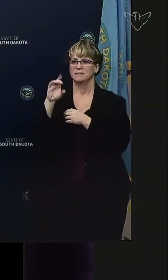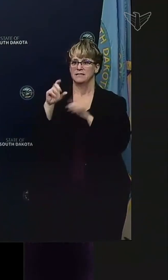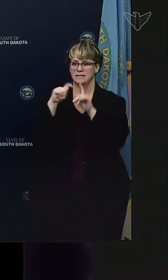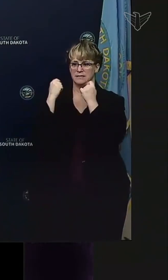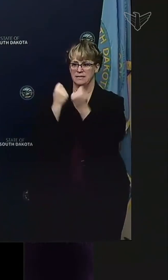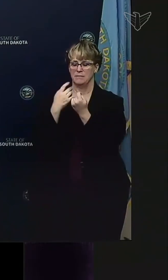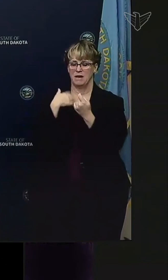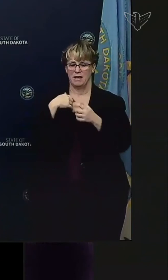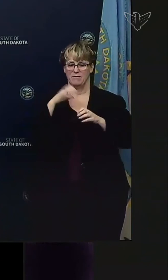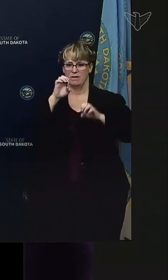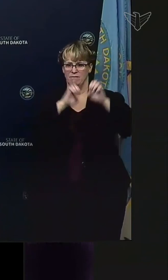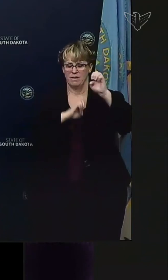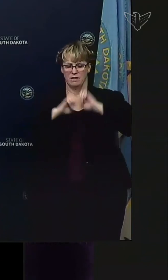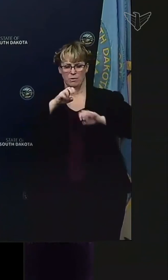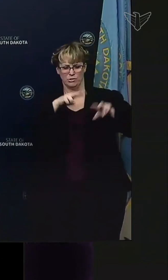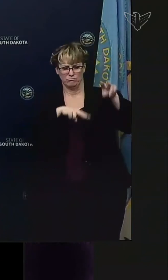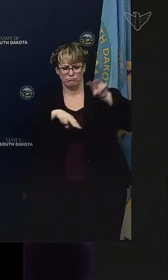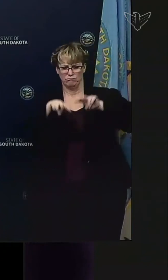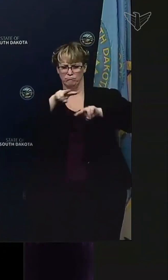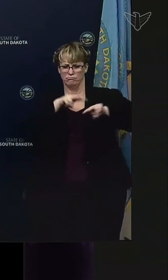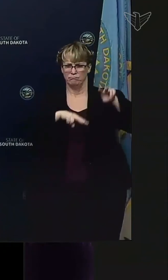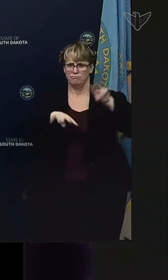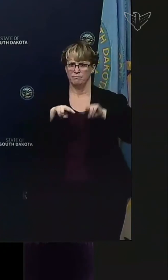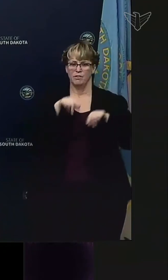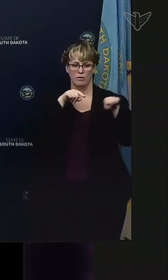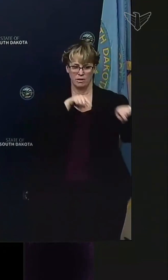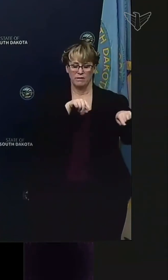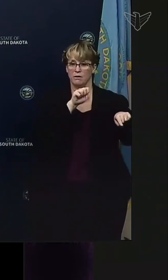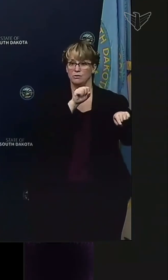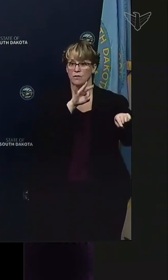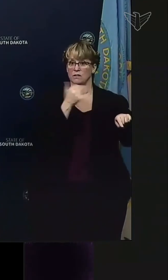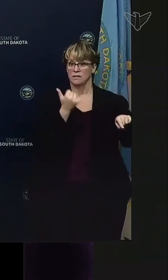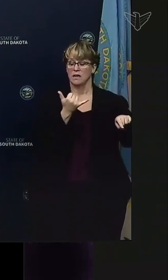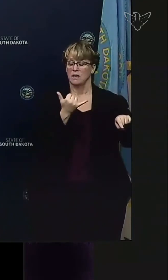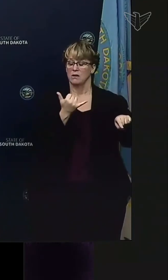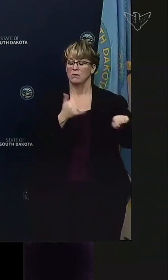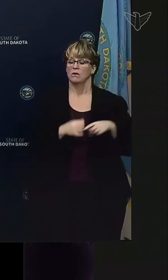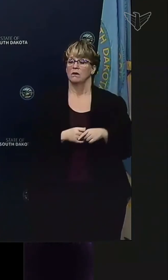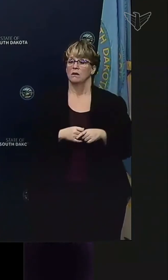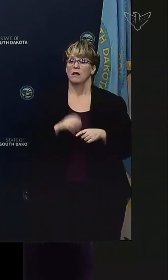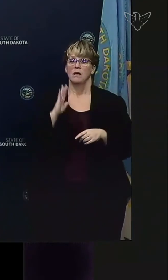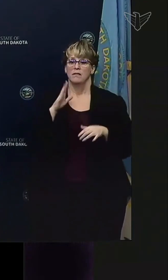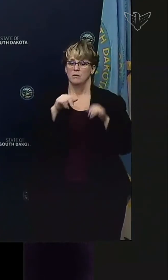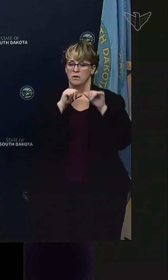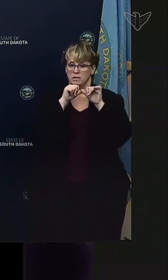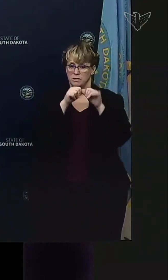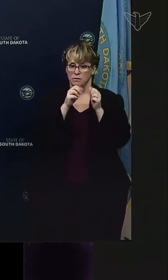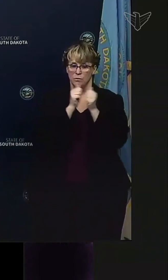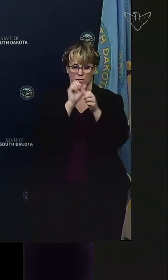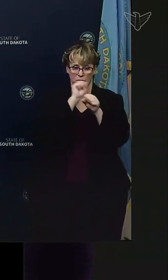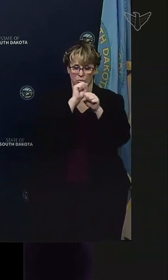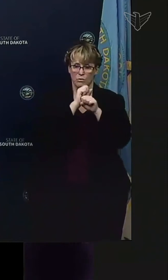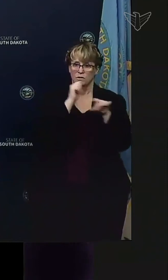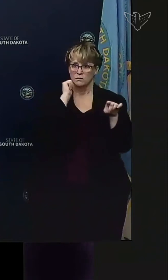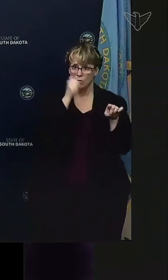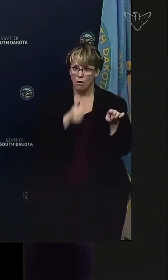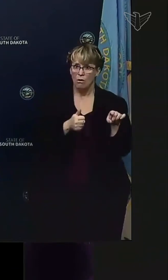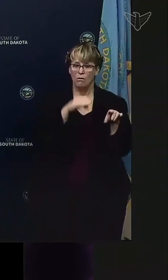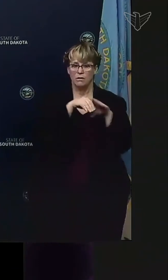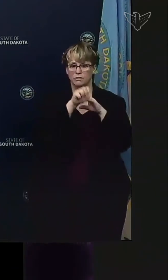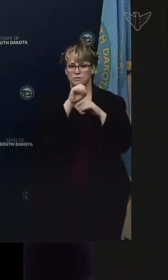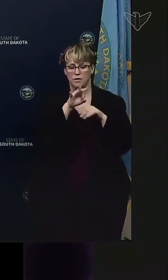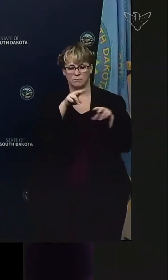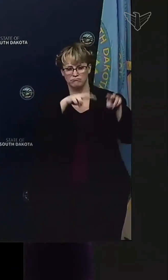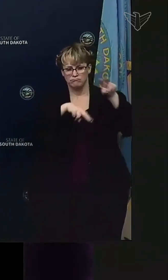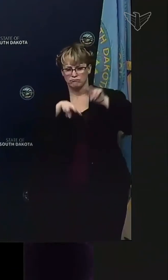that is doing an evaluation and walkthrough of the plant is on the ground in Sioux Falls now. They will continue to do their work tomorrow in Sioux